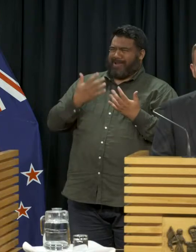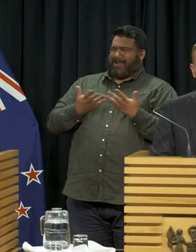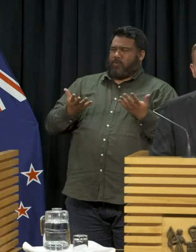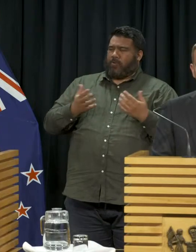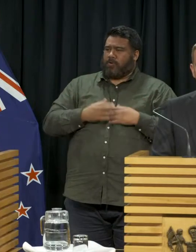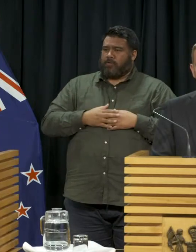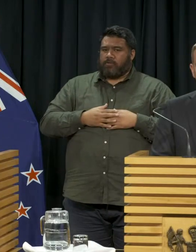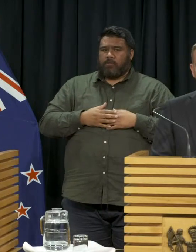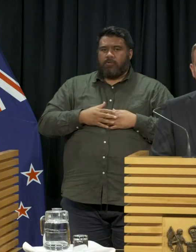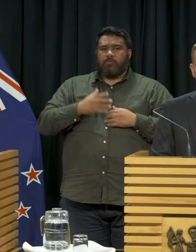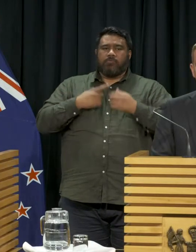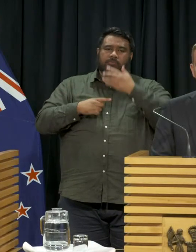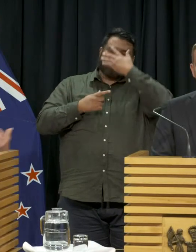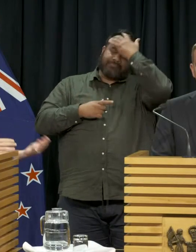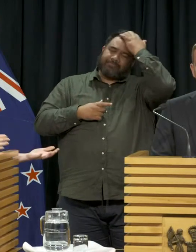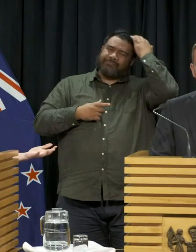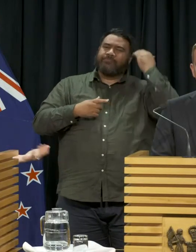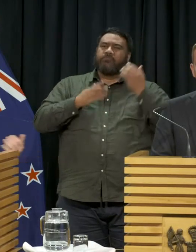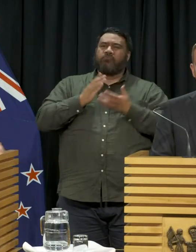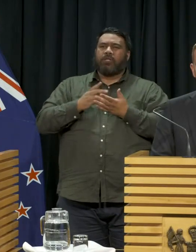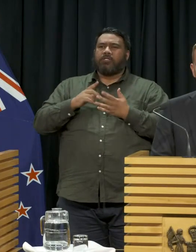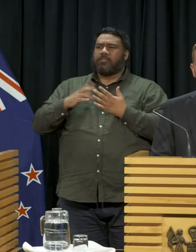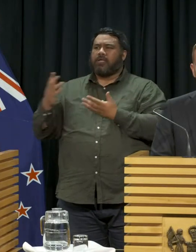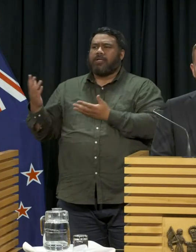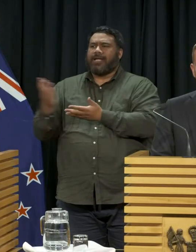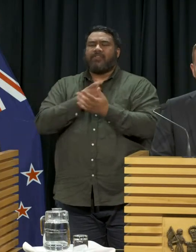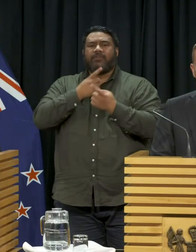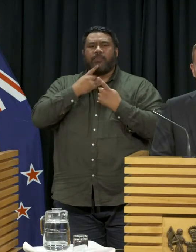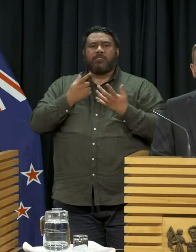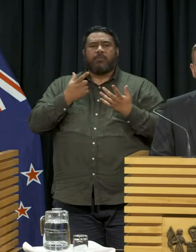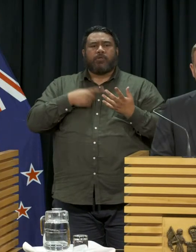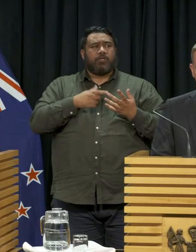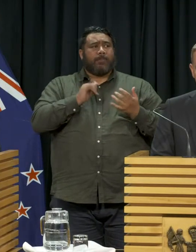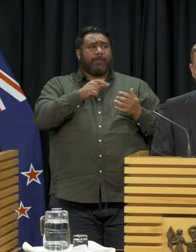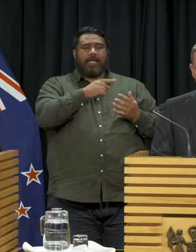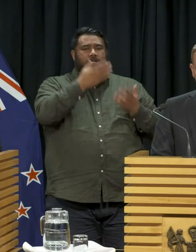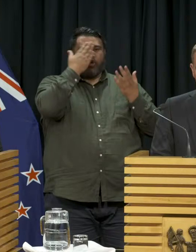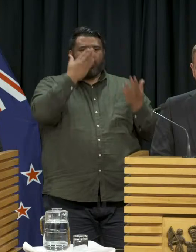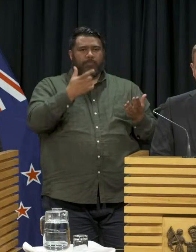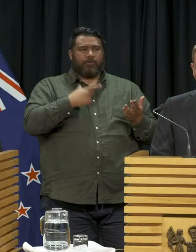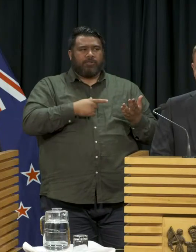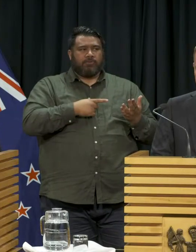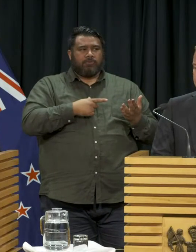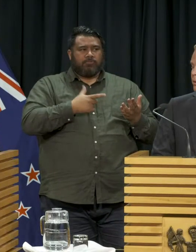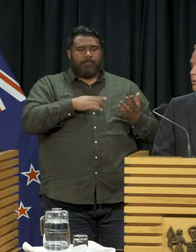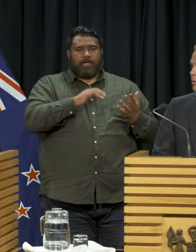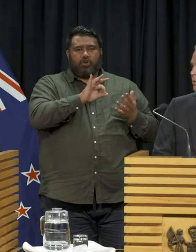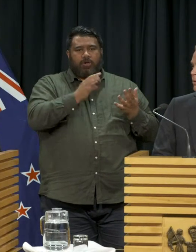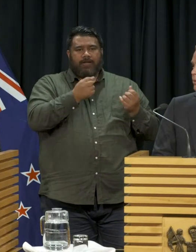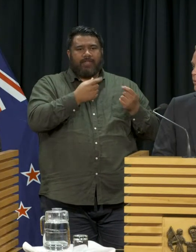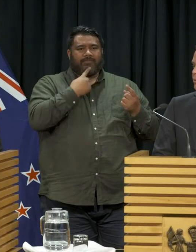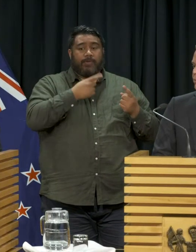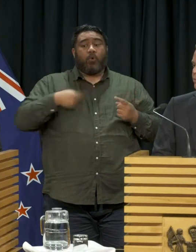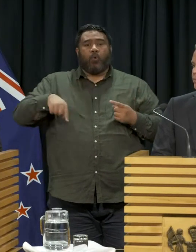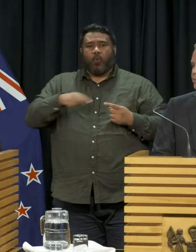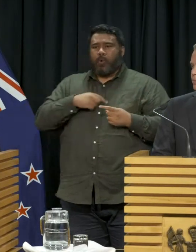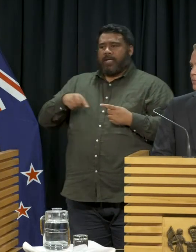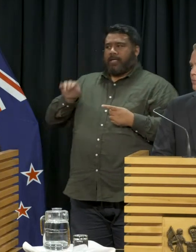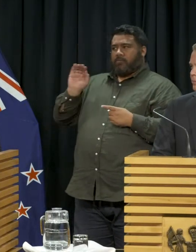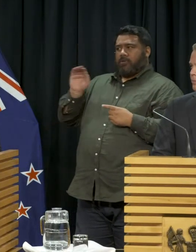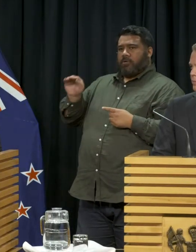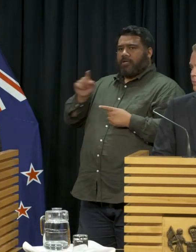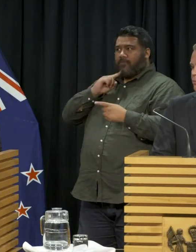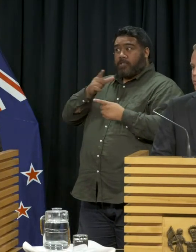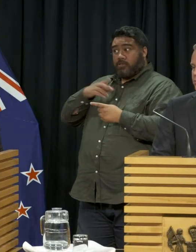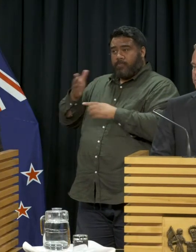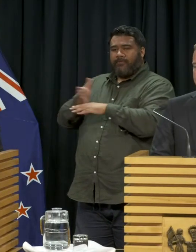responsible for the gathering that information, so that doesn't surprise me that the Director General may not have had that before him at that time. We sought an update, of course, before we